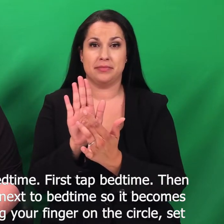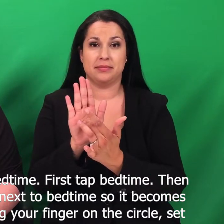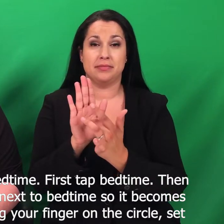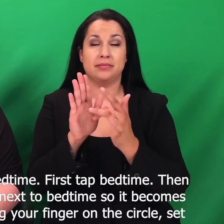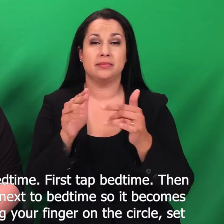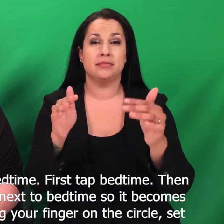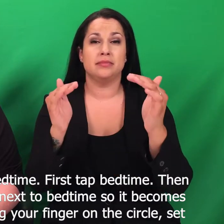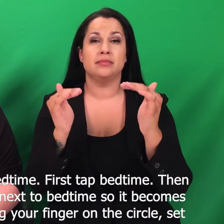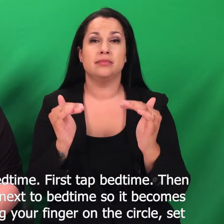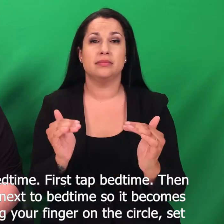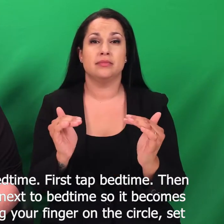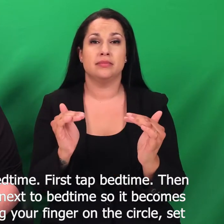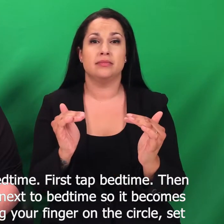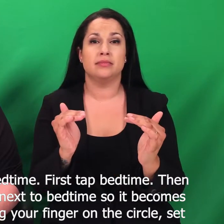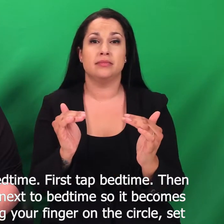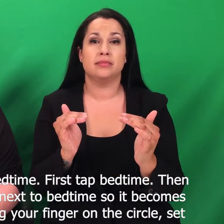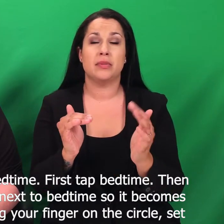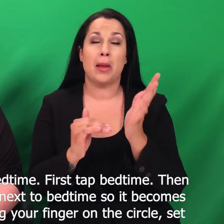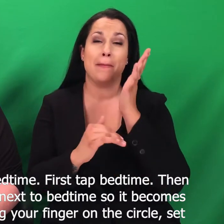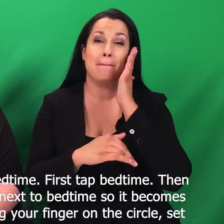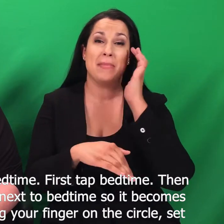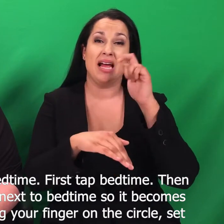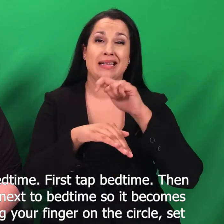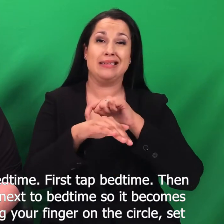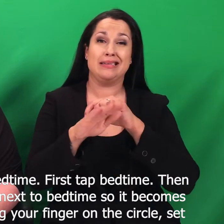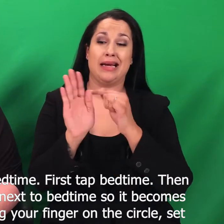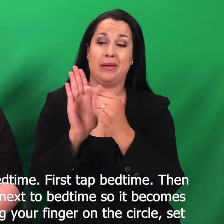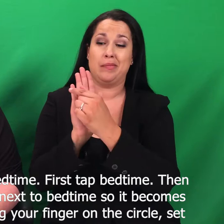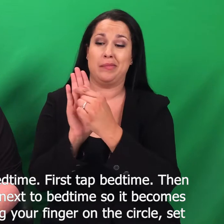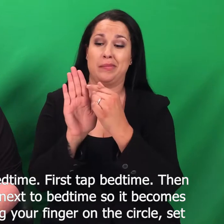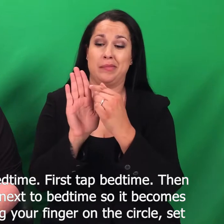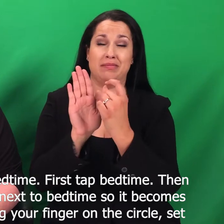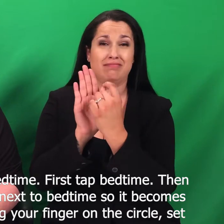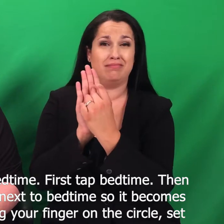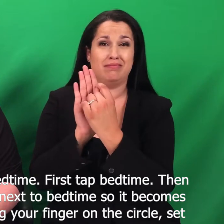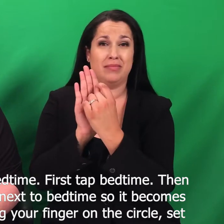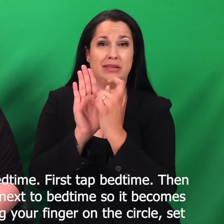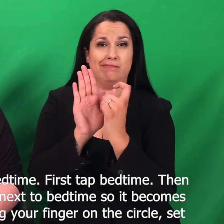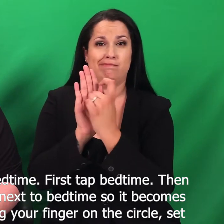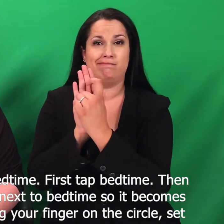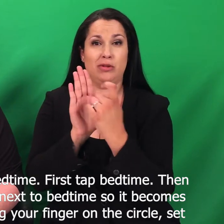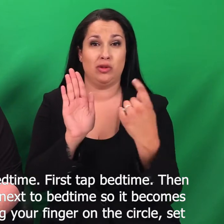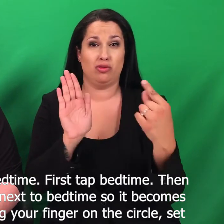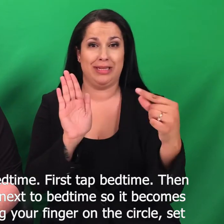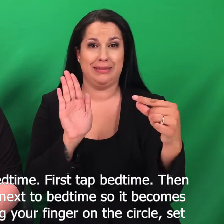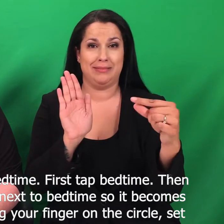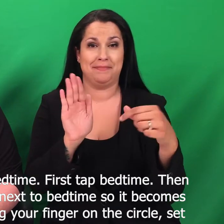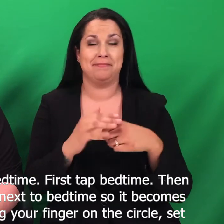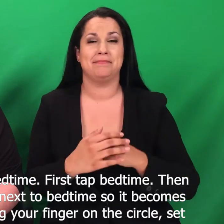Then, move the toggle next to Bedtime so it becomes green.